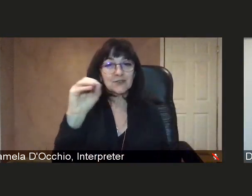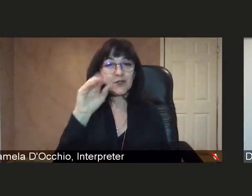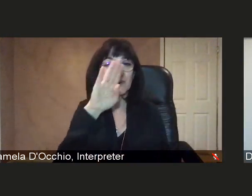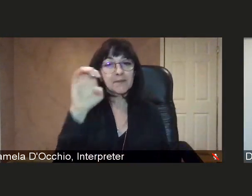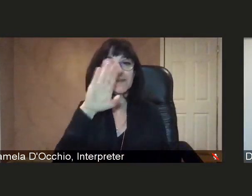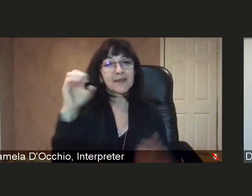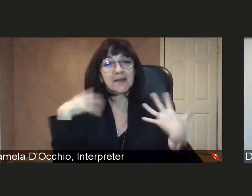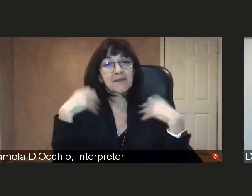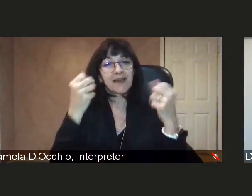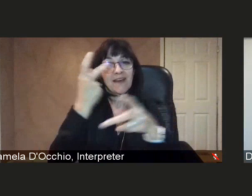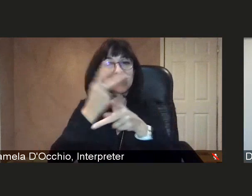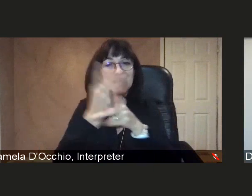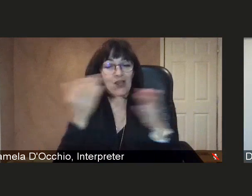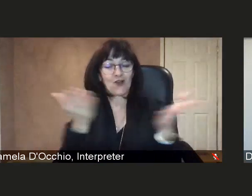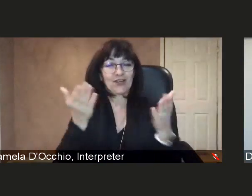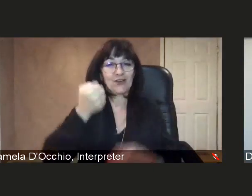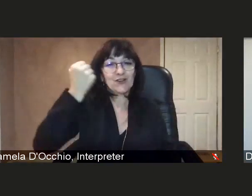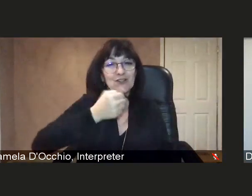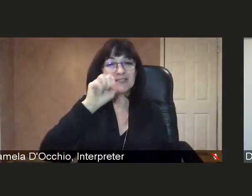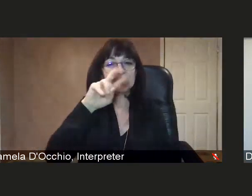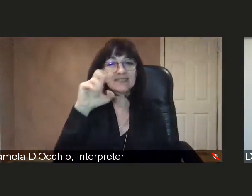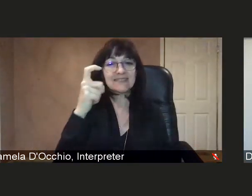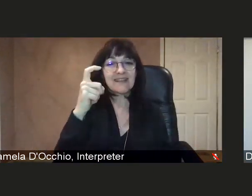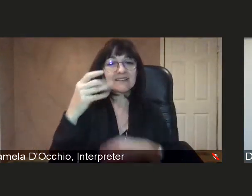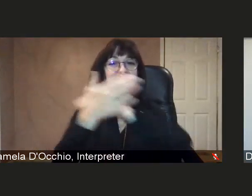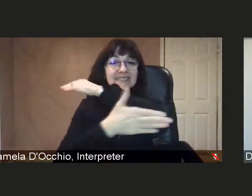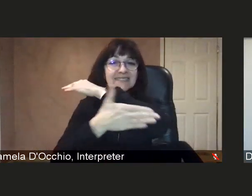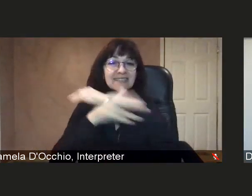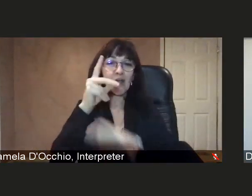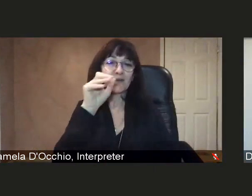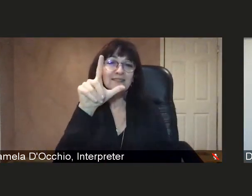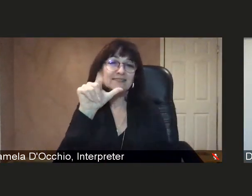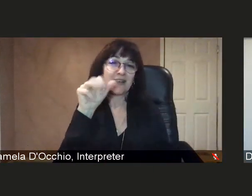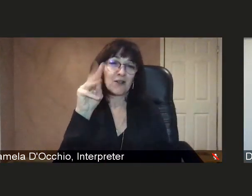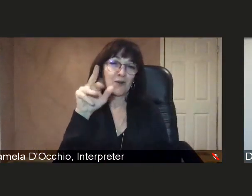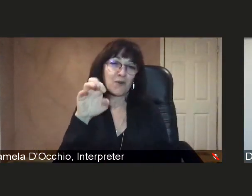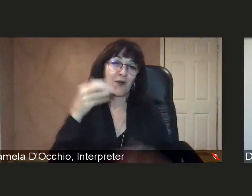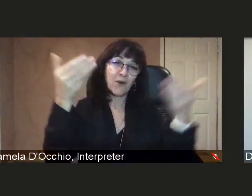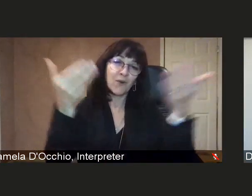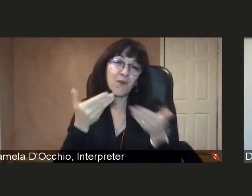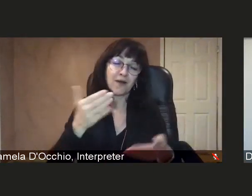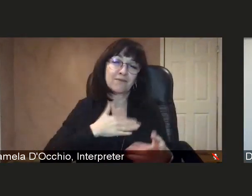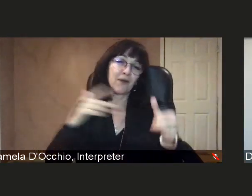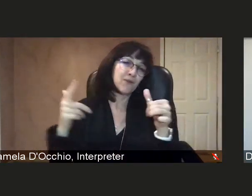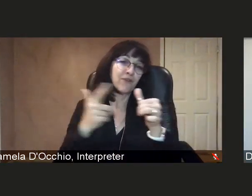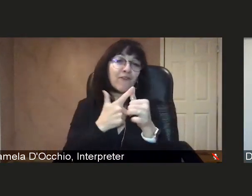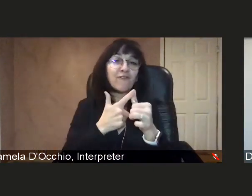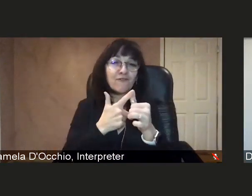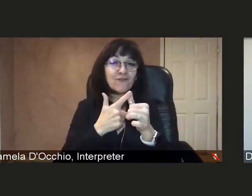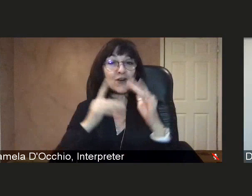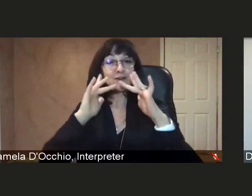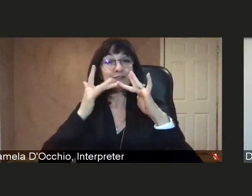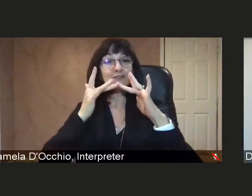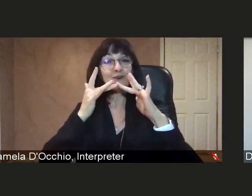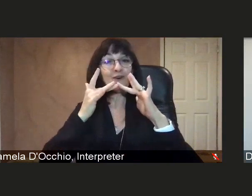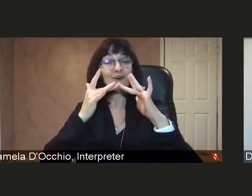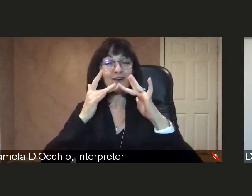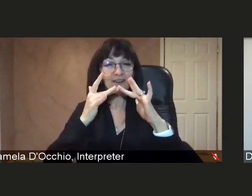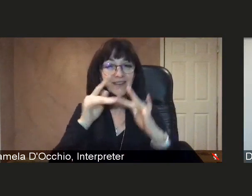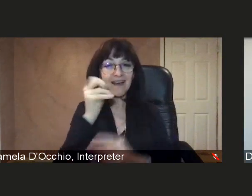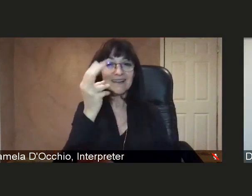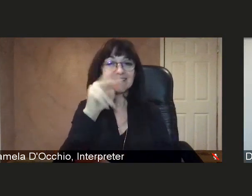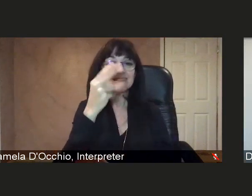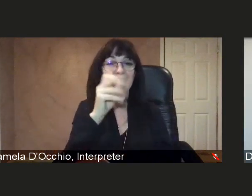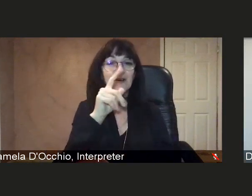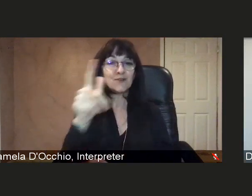Healthcare here in Sussex County, Delaware. Welcome to our first online public town hall where our